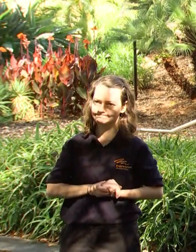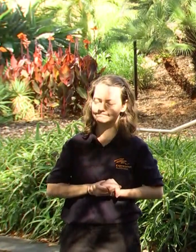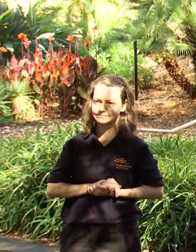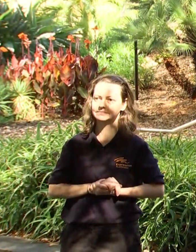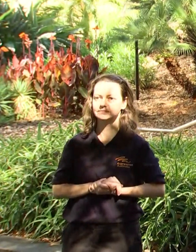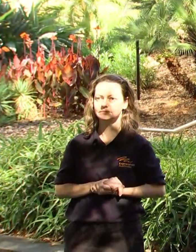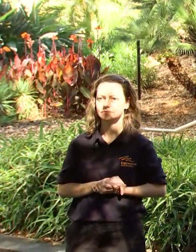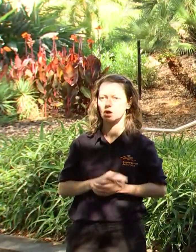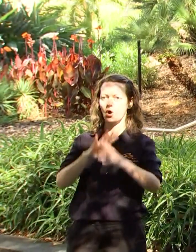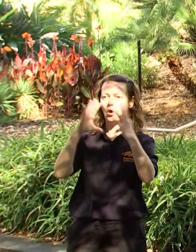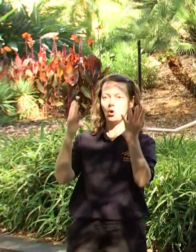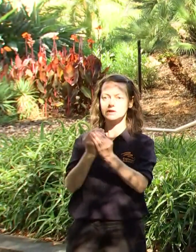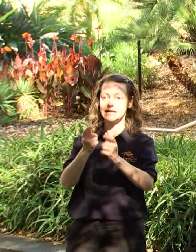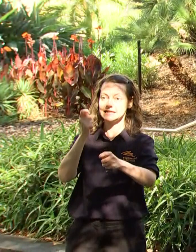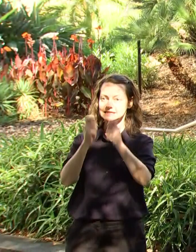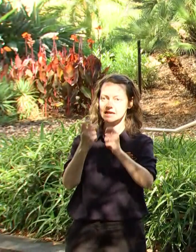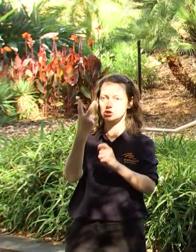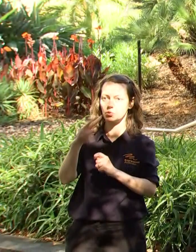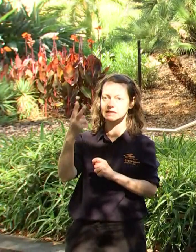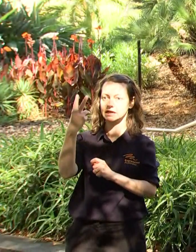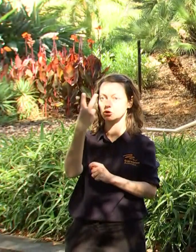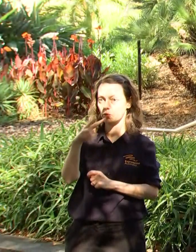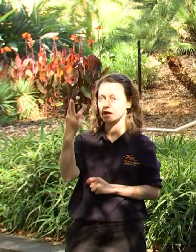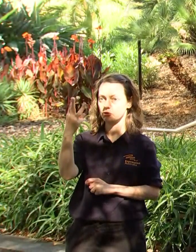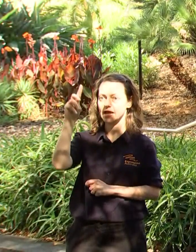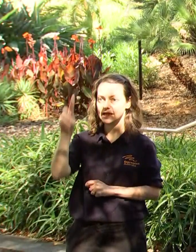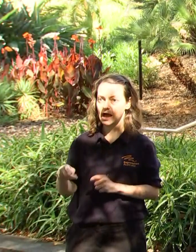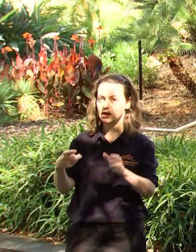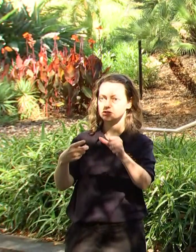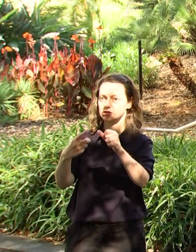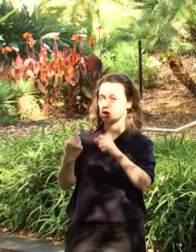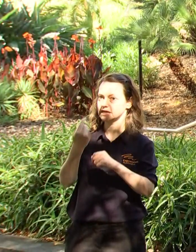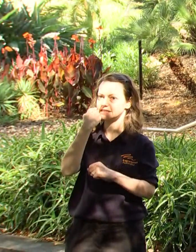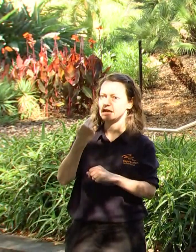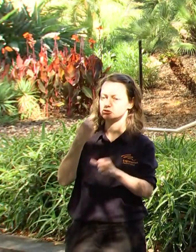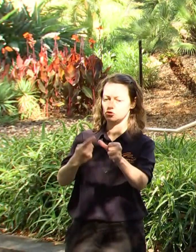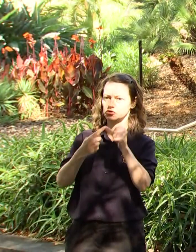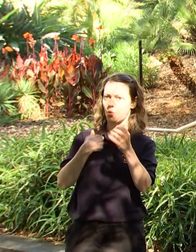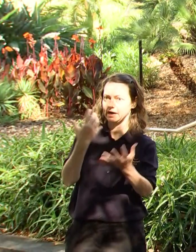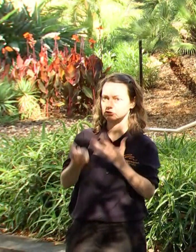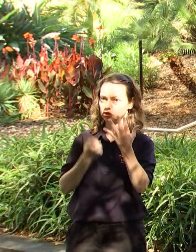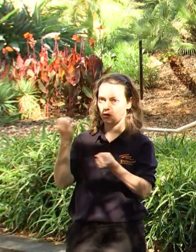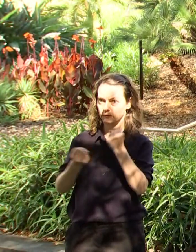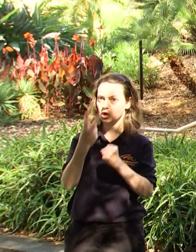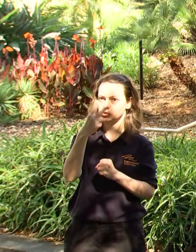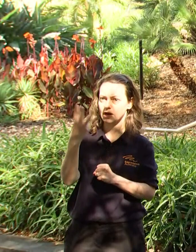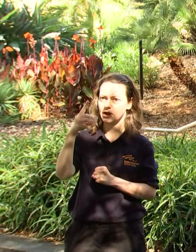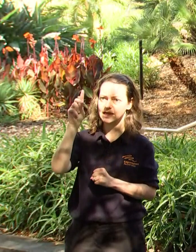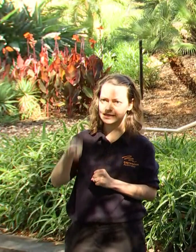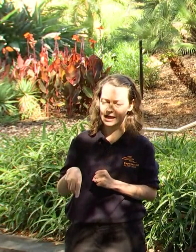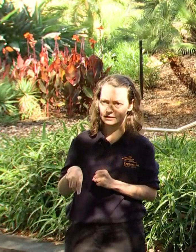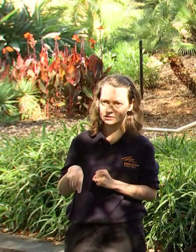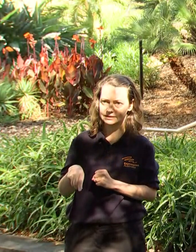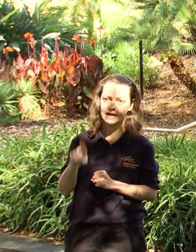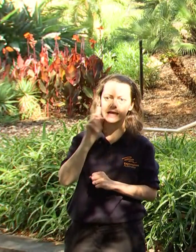are 23,108 test results that have been received back to health authorities. As you know, there was a